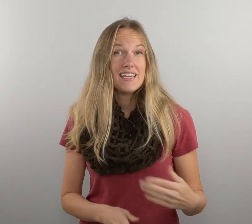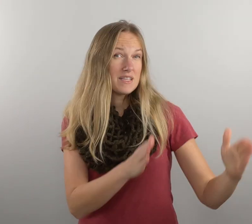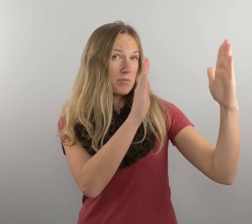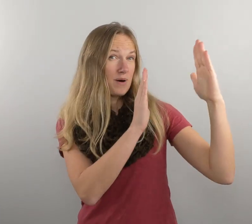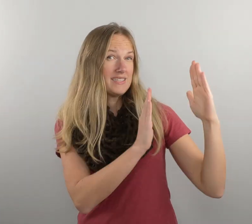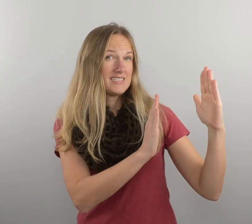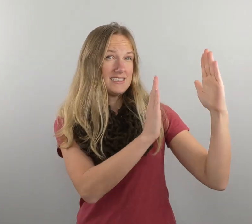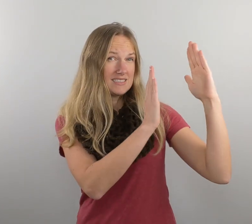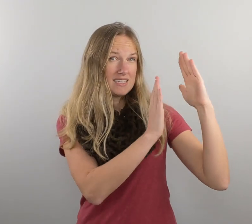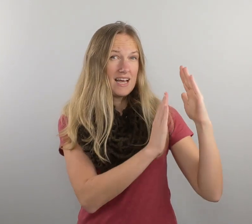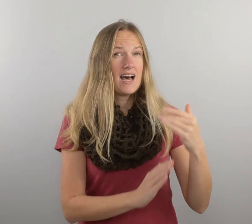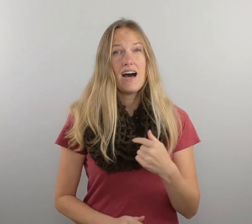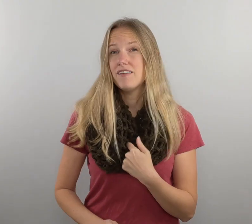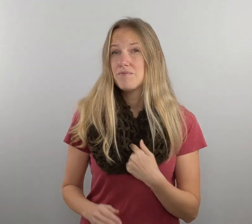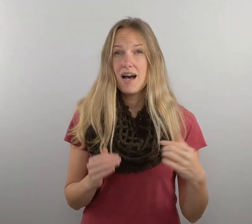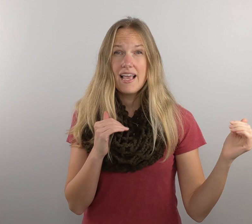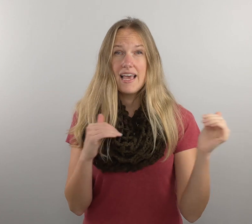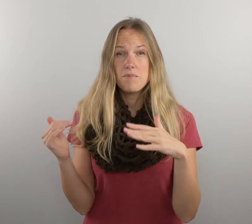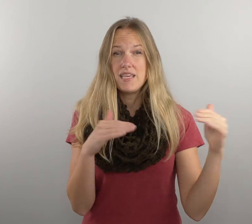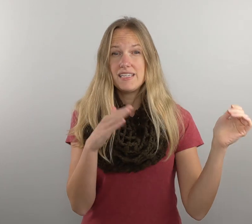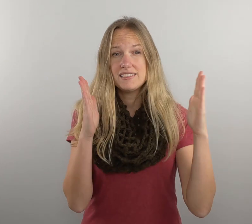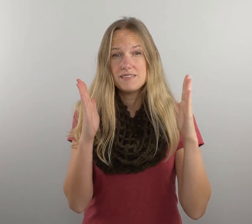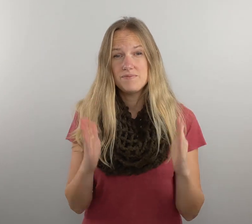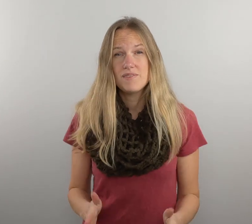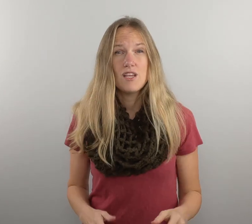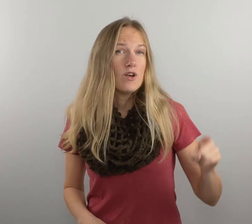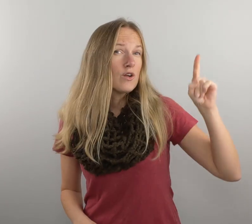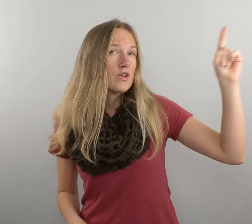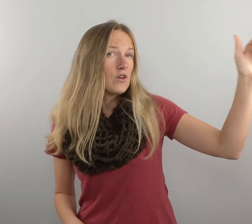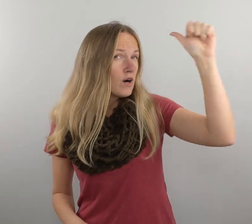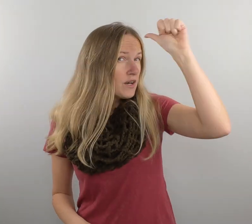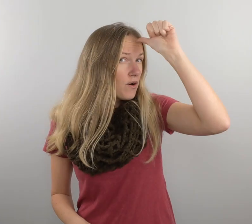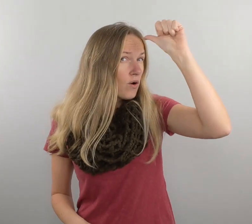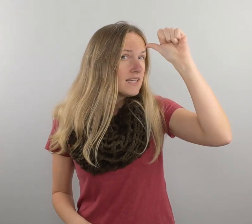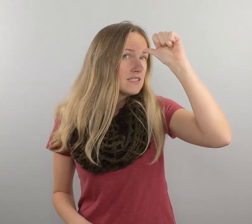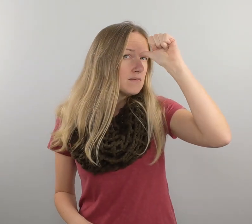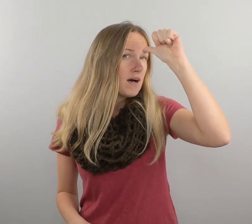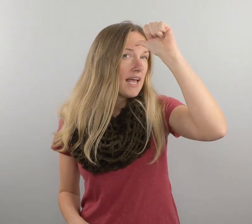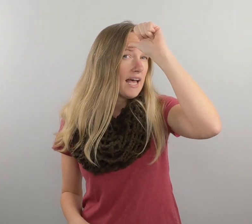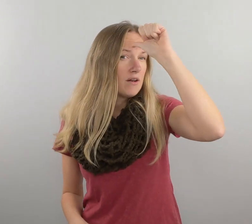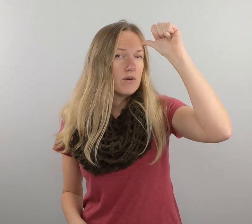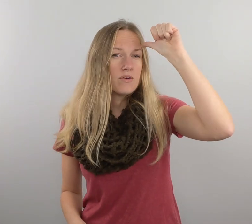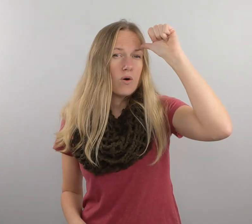the presence of my enemies. You anoint my head with